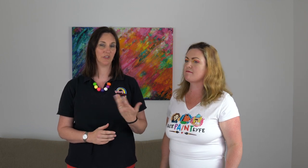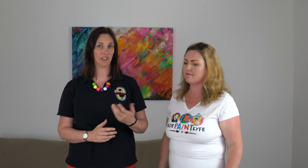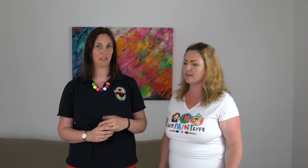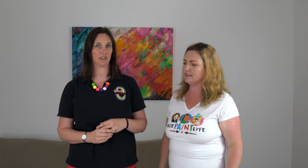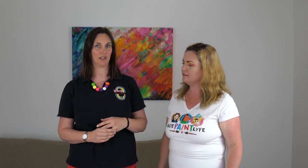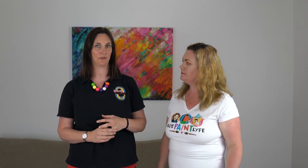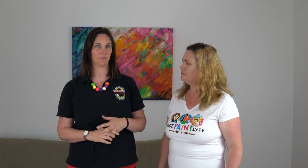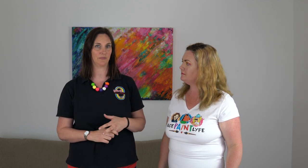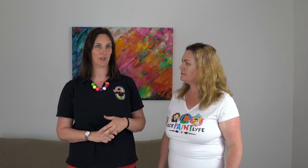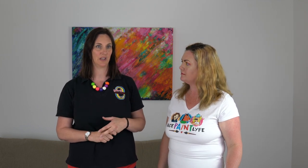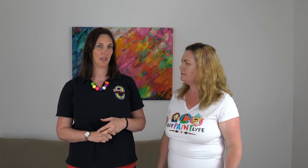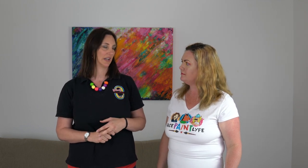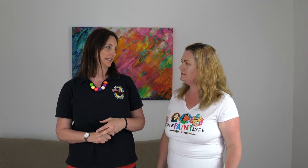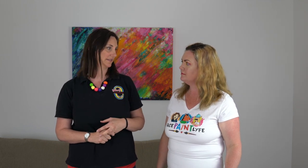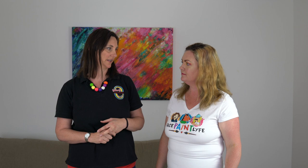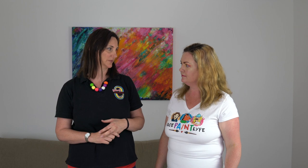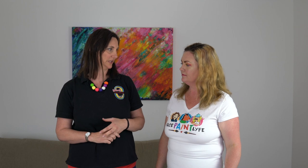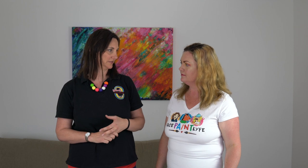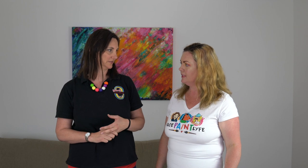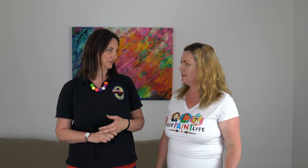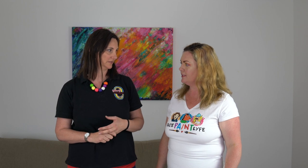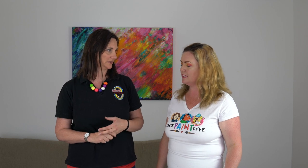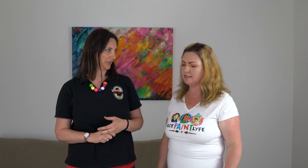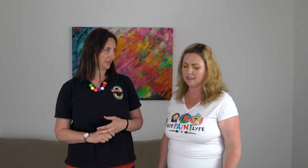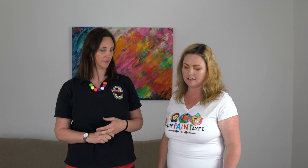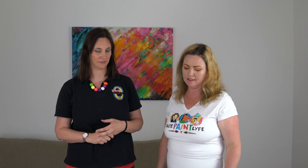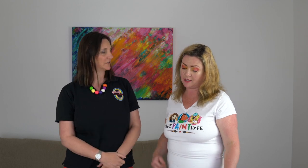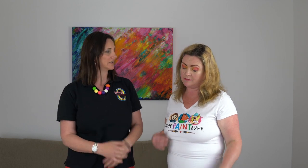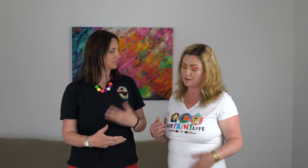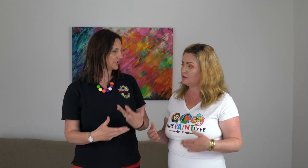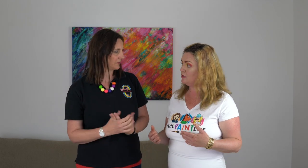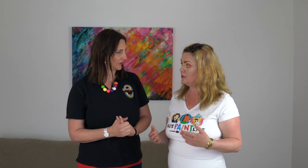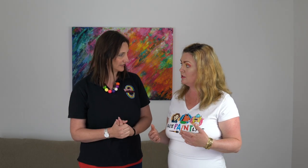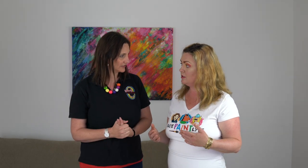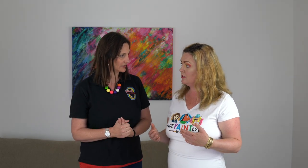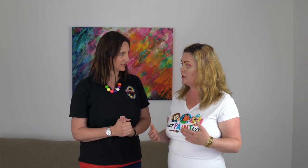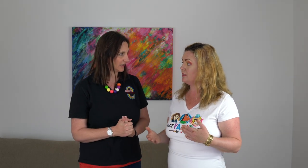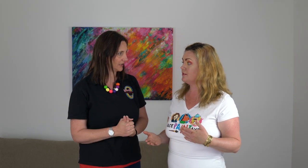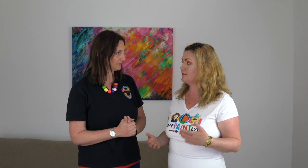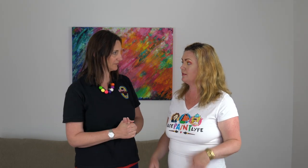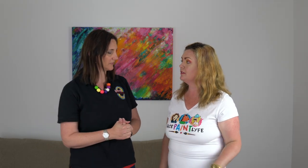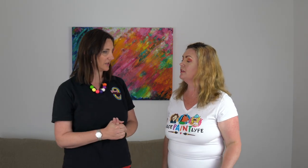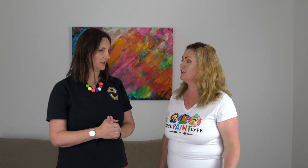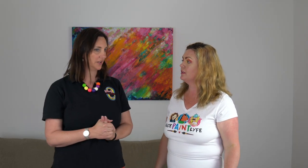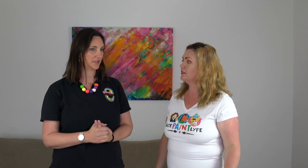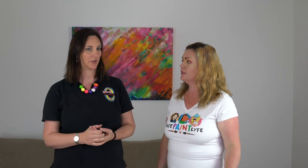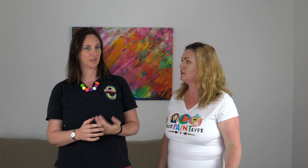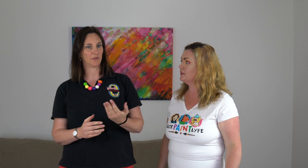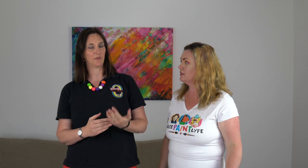uni and did that as well. Yeah, fantastic. Yeah. I've got some deaf friends. Yes. So I've got a deaf friend